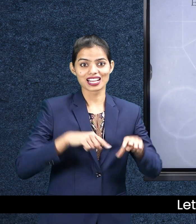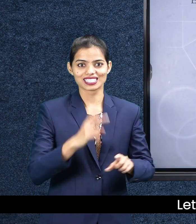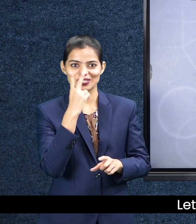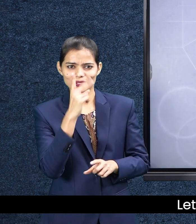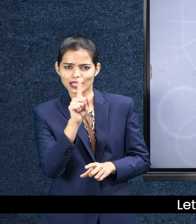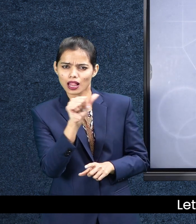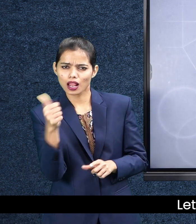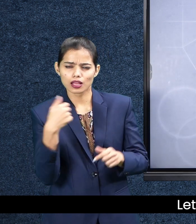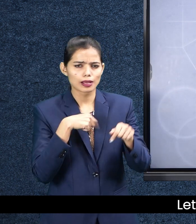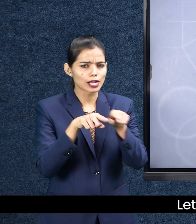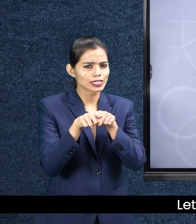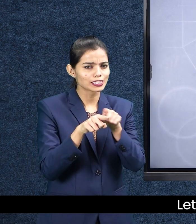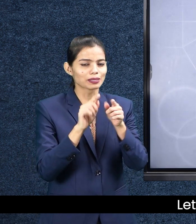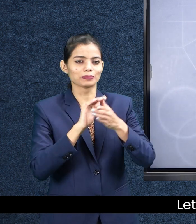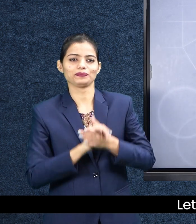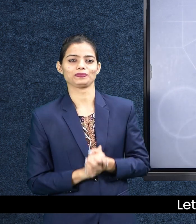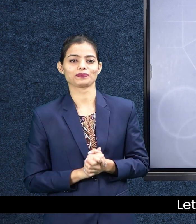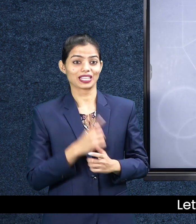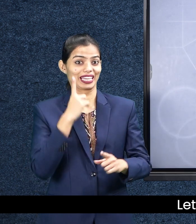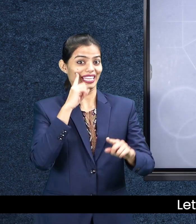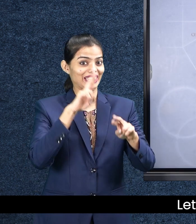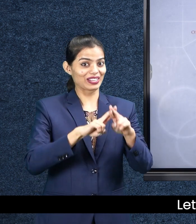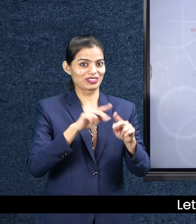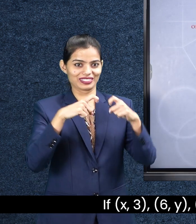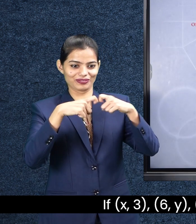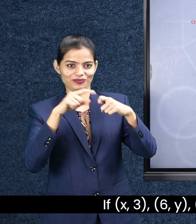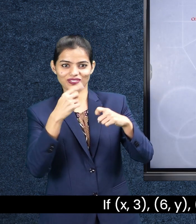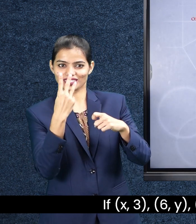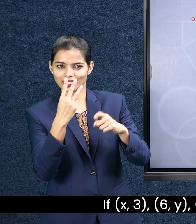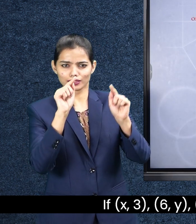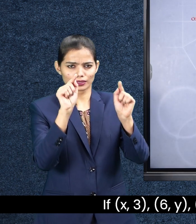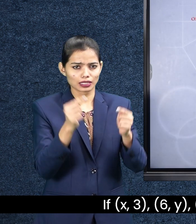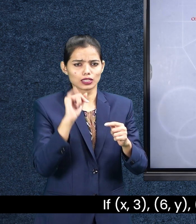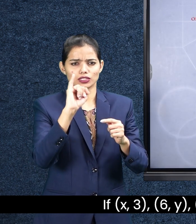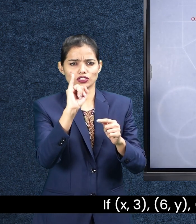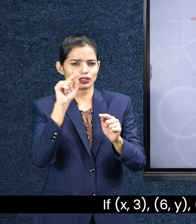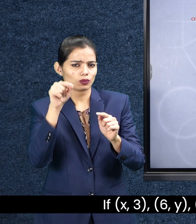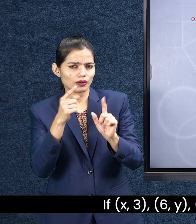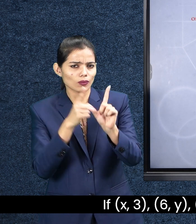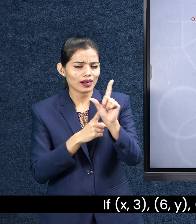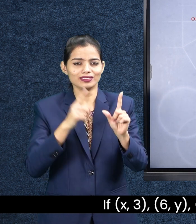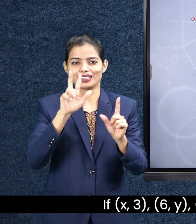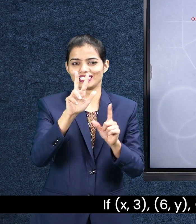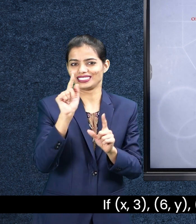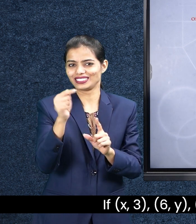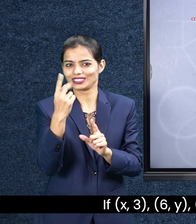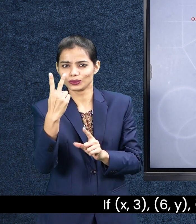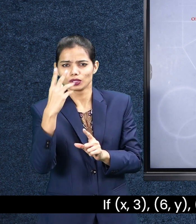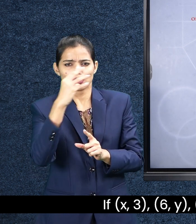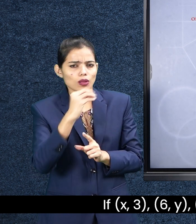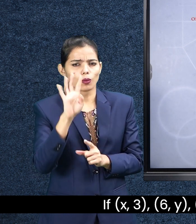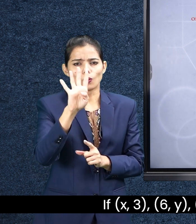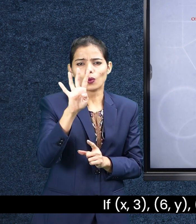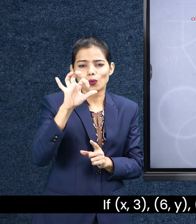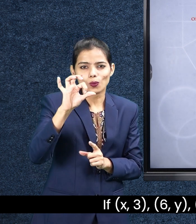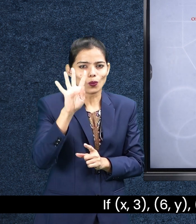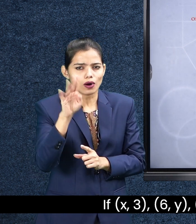Let us see another example. If x, 3, 6, y, 8, 2 and